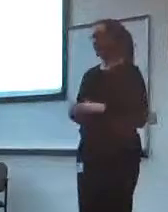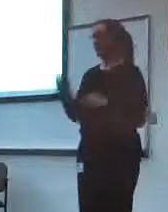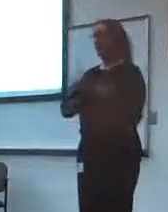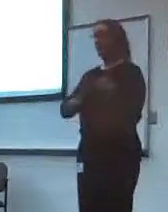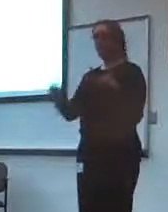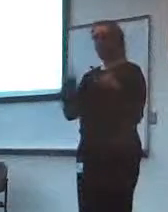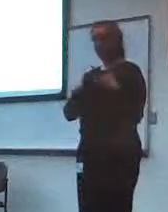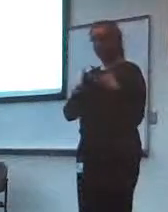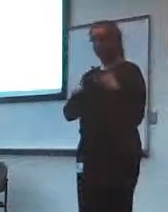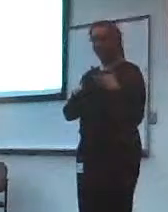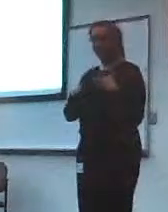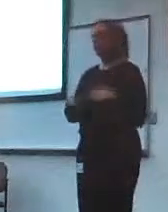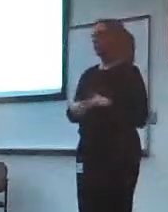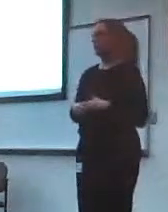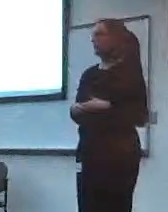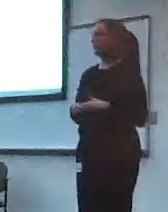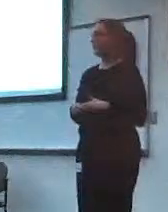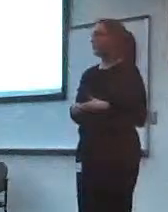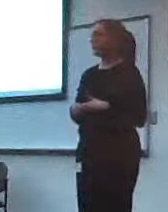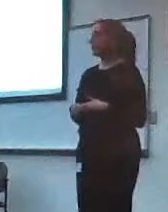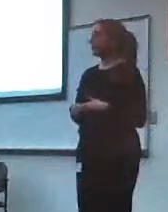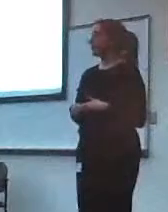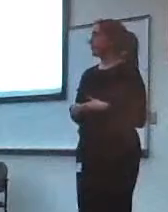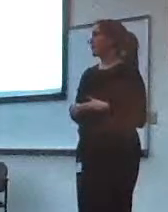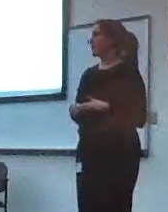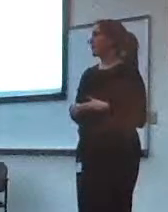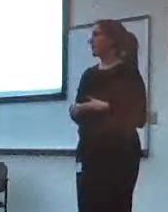So whichever your preference is, liberal or conservative, it's up to you.